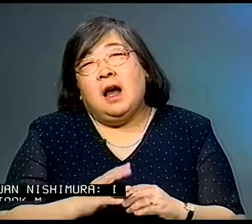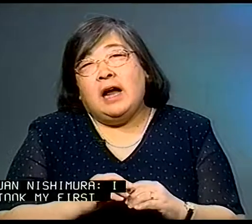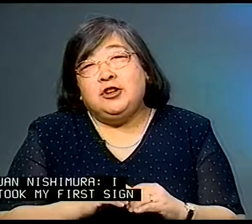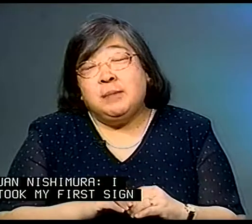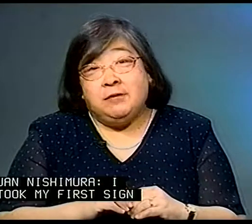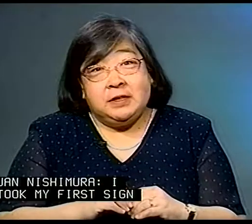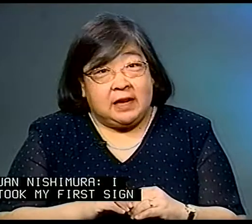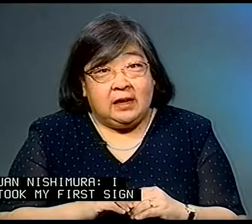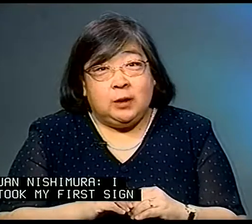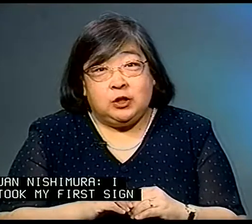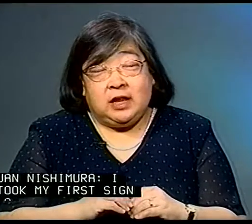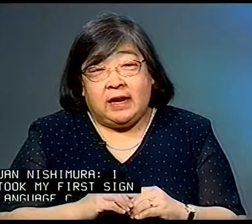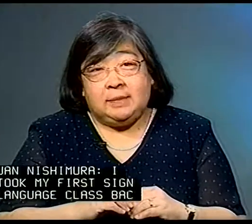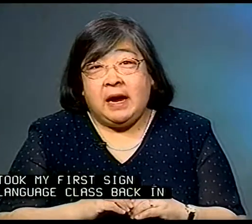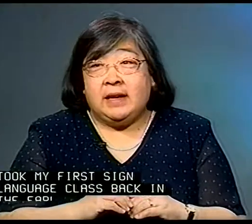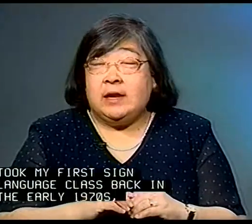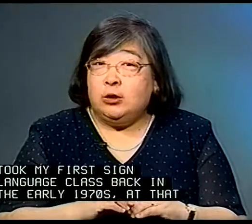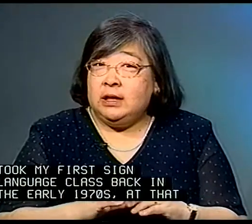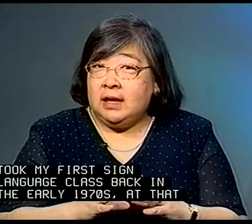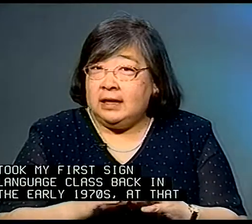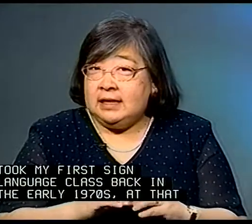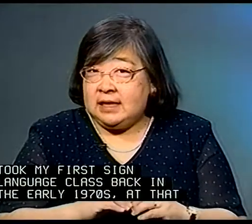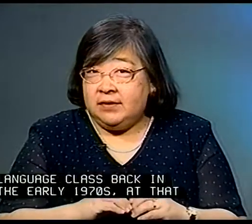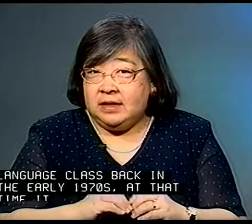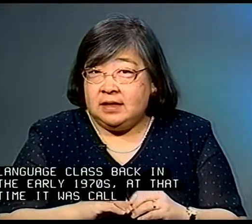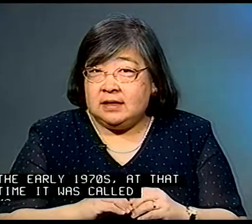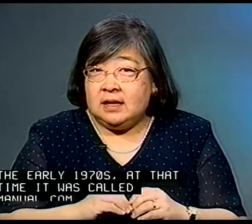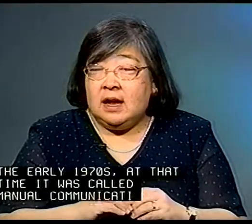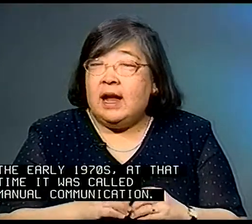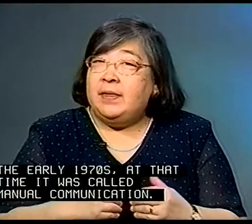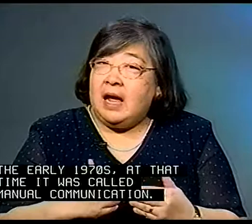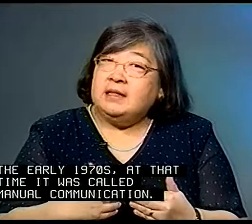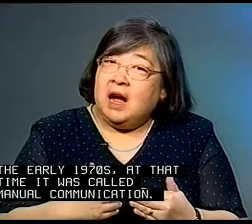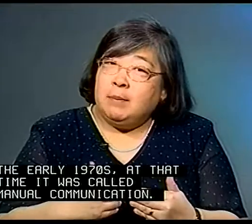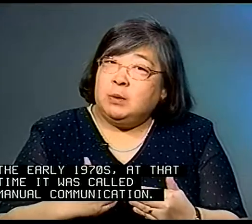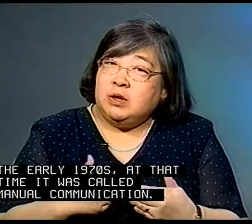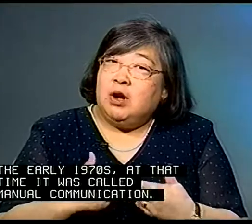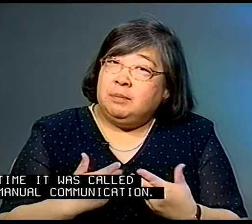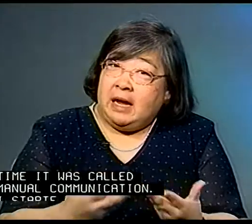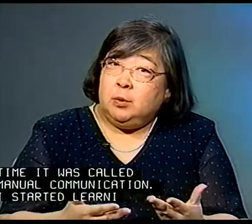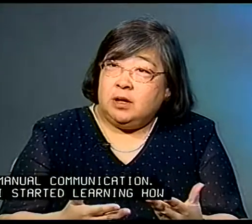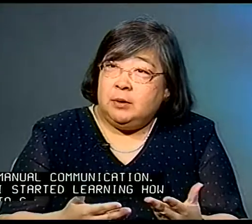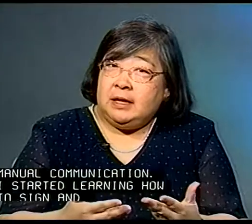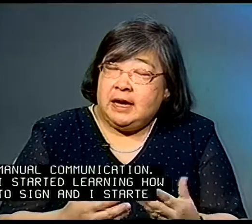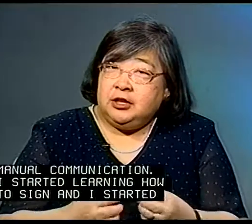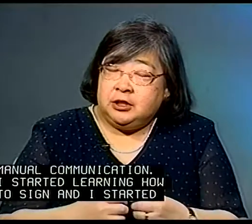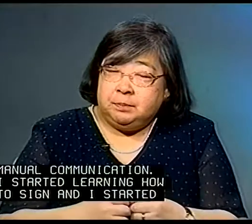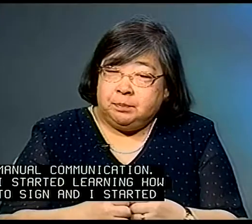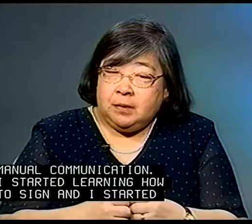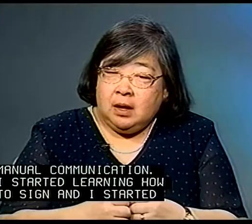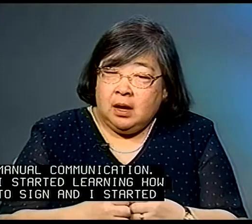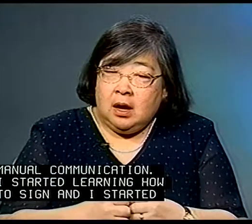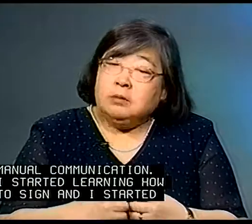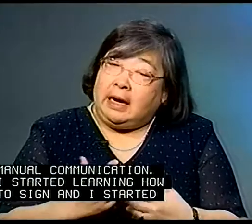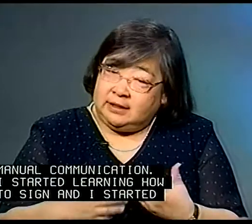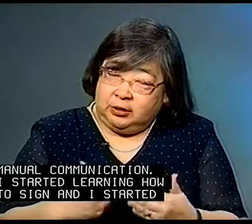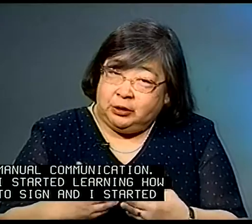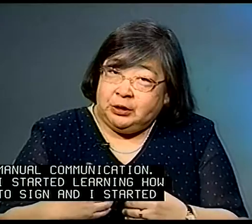I took my first sign language class back in the early 1970s. At that time, it was called manual communication. I started learning